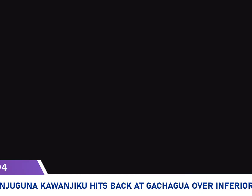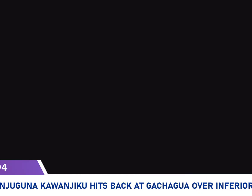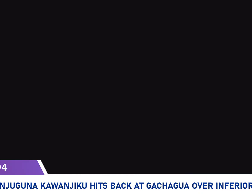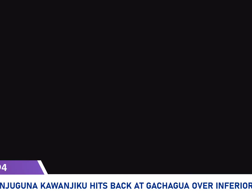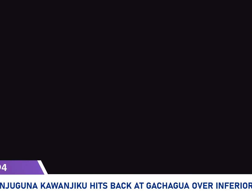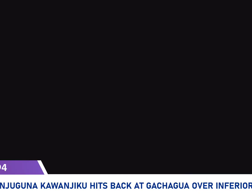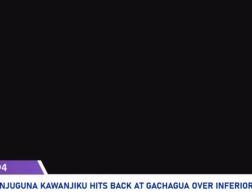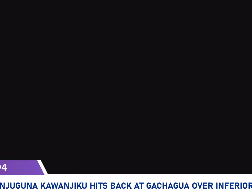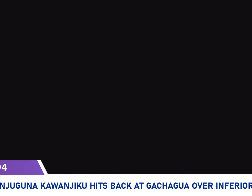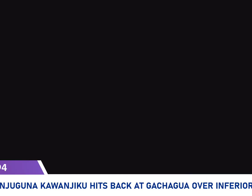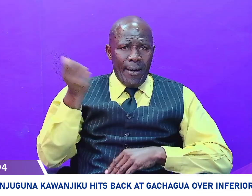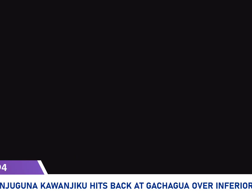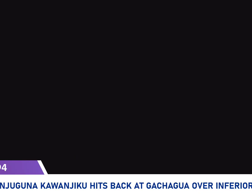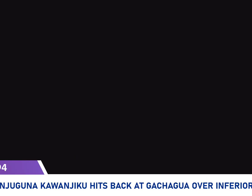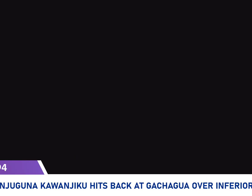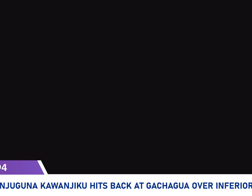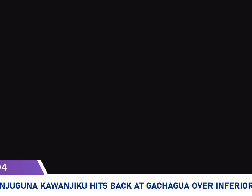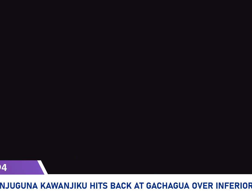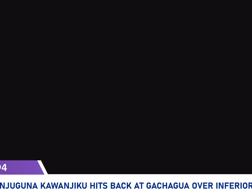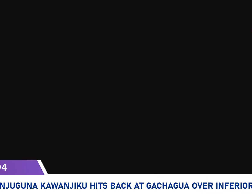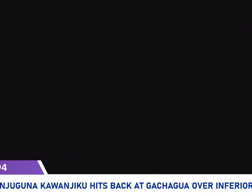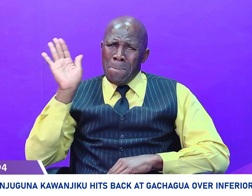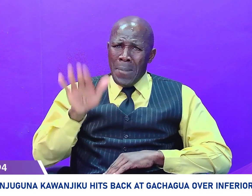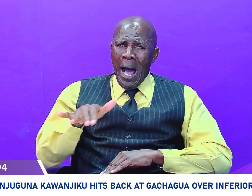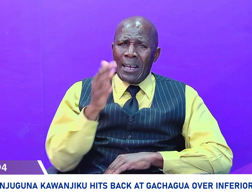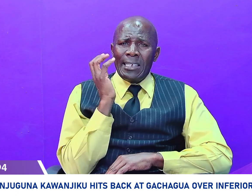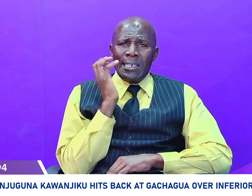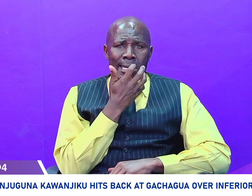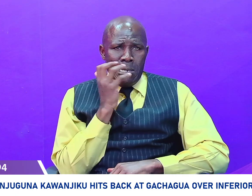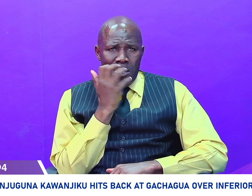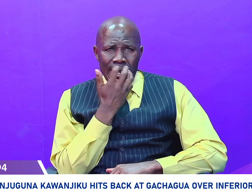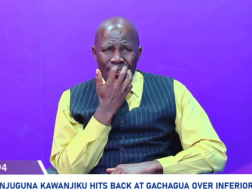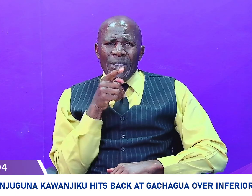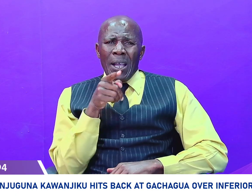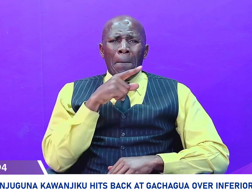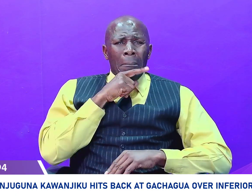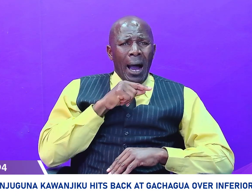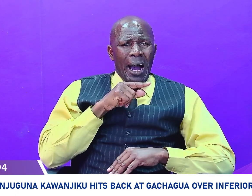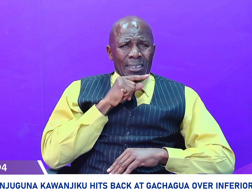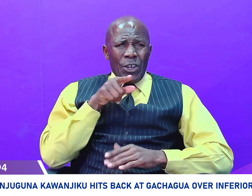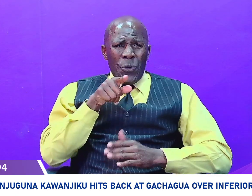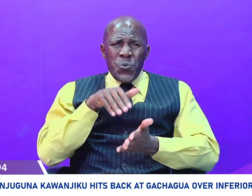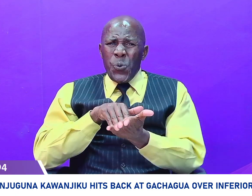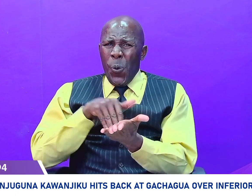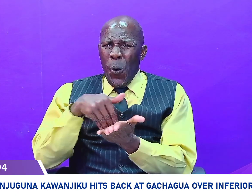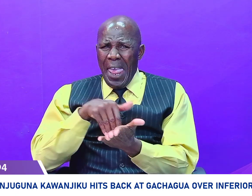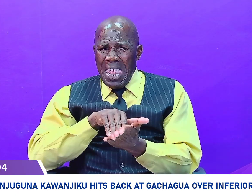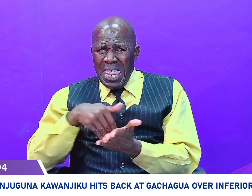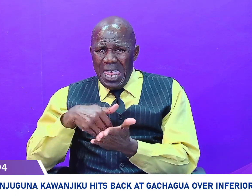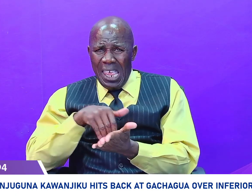The MP hit back at Gachagua for branding him as a weak or inferior